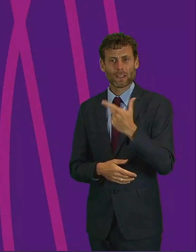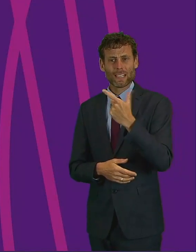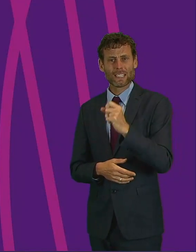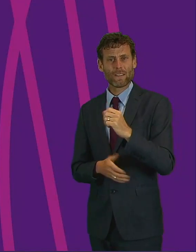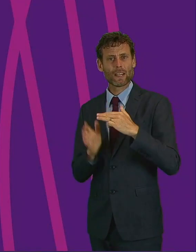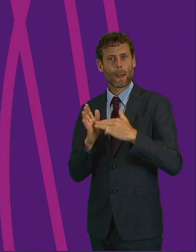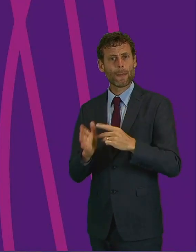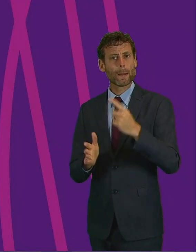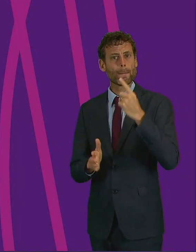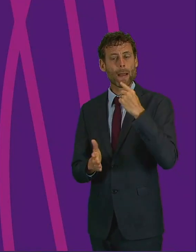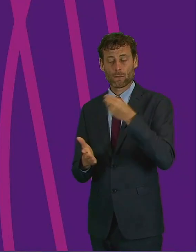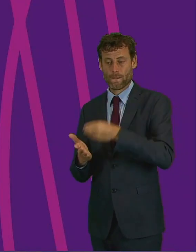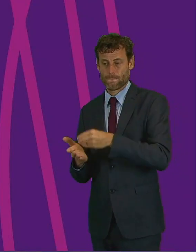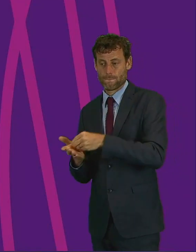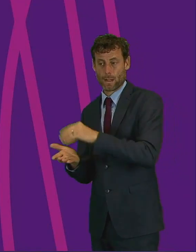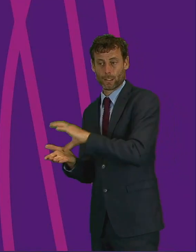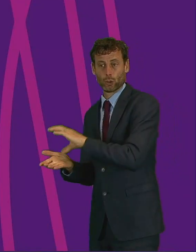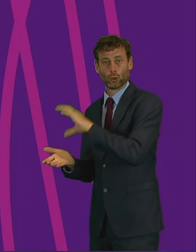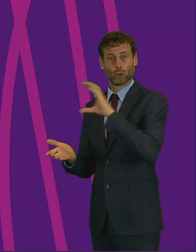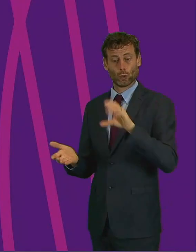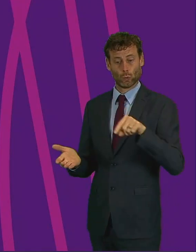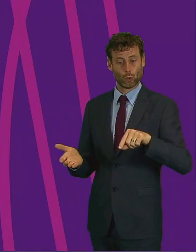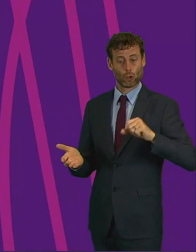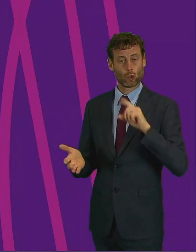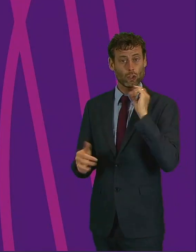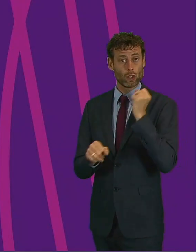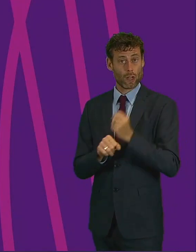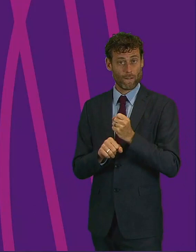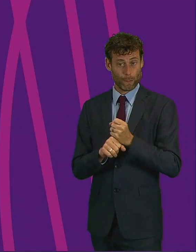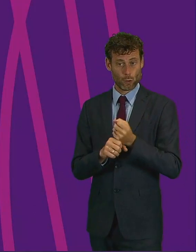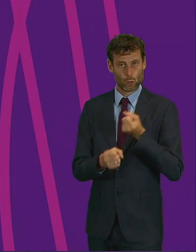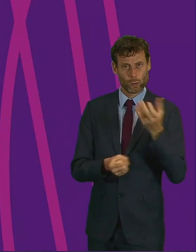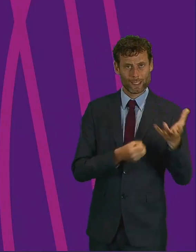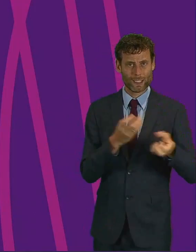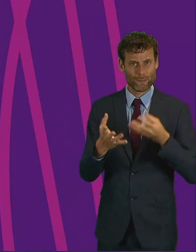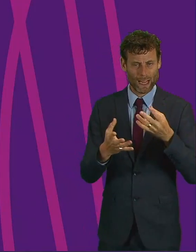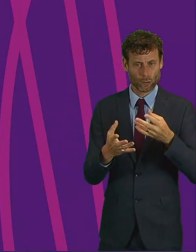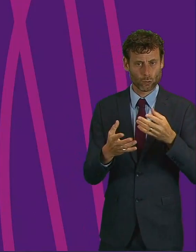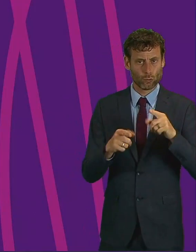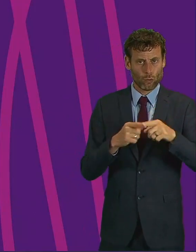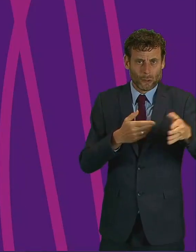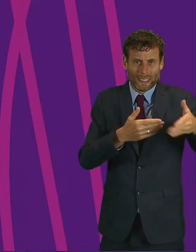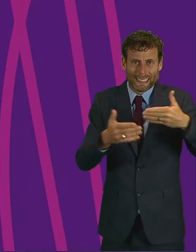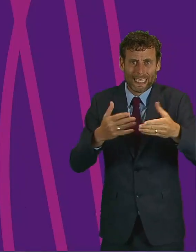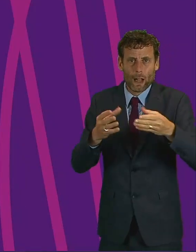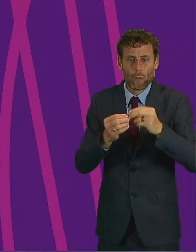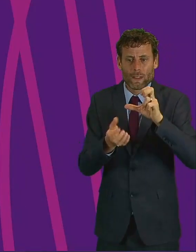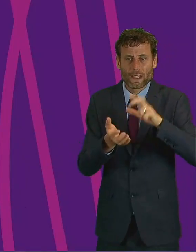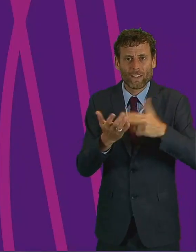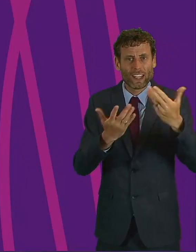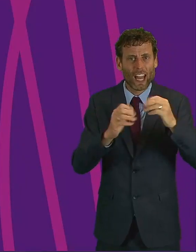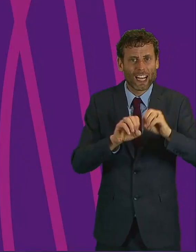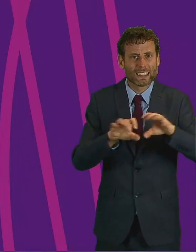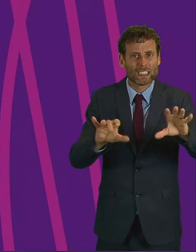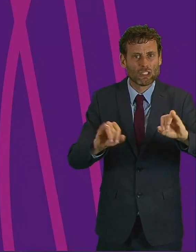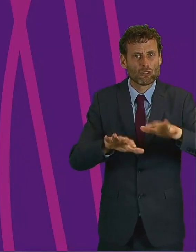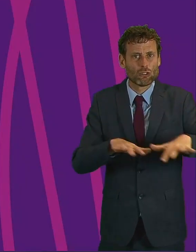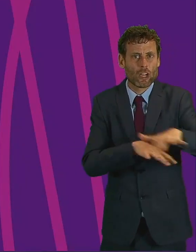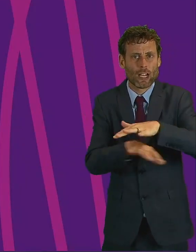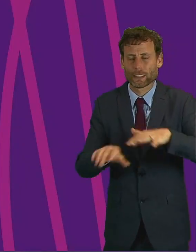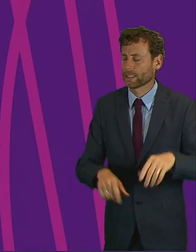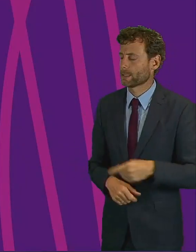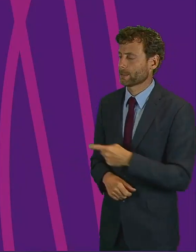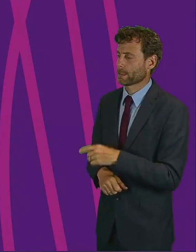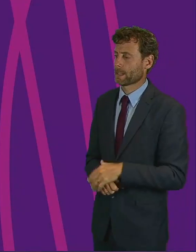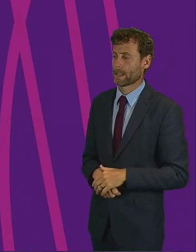consequentials to the Scottish Government to tackle COVID-19 crises? First Minister. There are a variety of